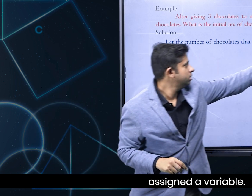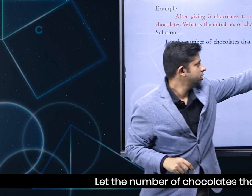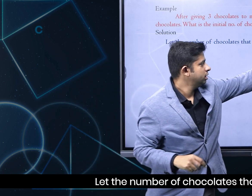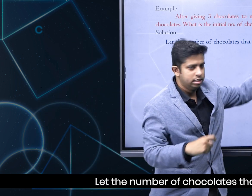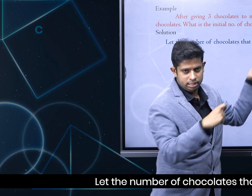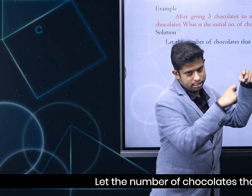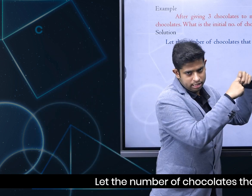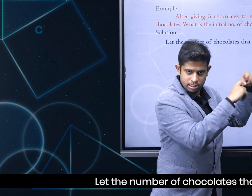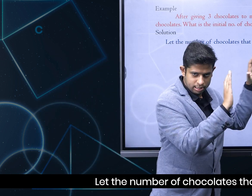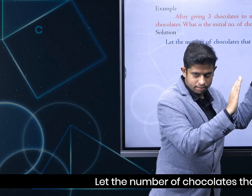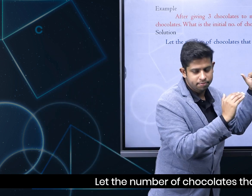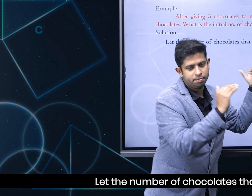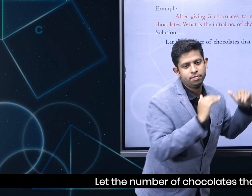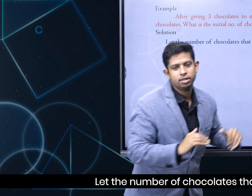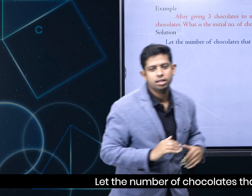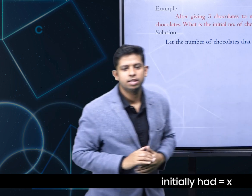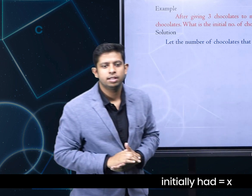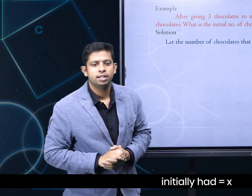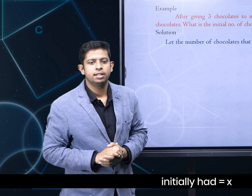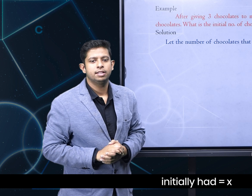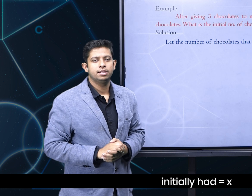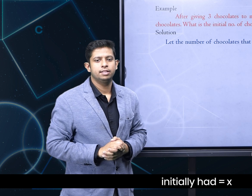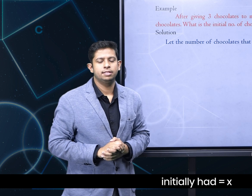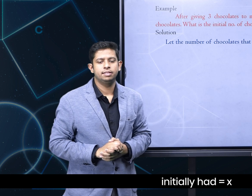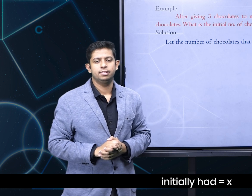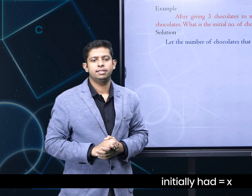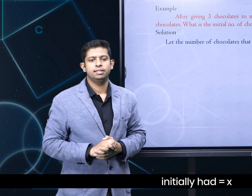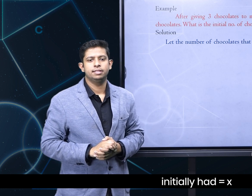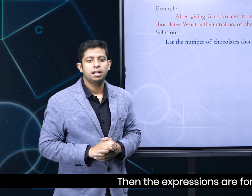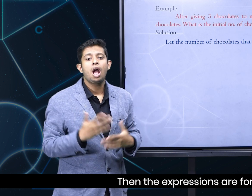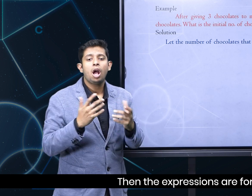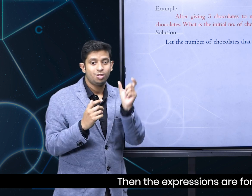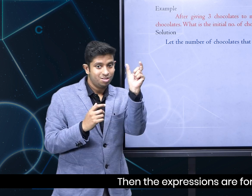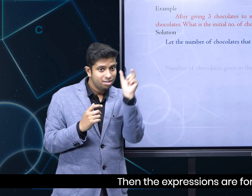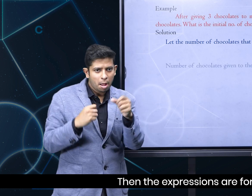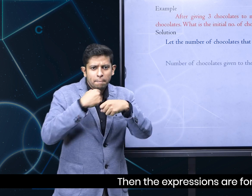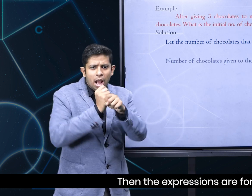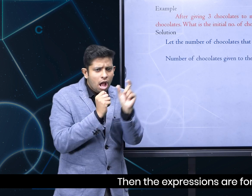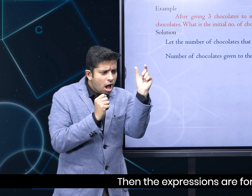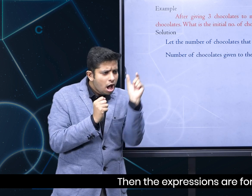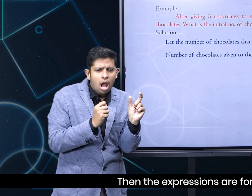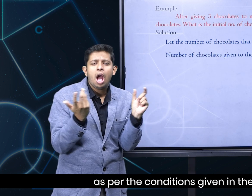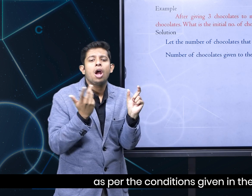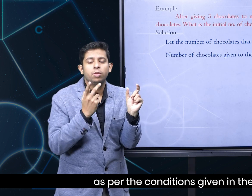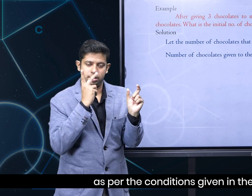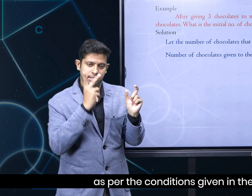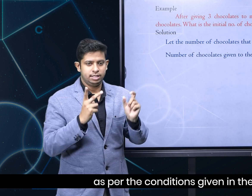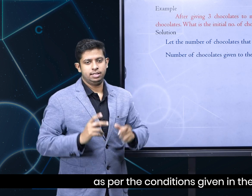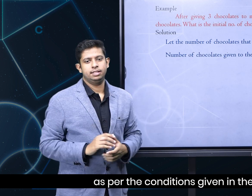Let the number of chocolates that the boy initially had is equal to 6. Then the expressions are formed as per the conditions given